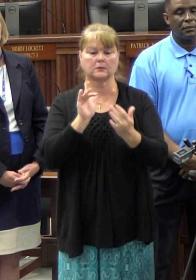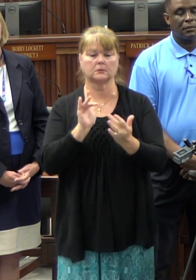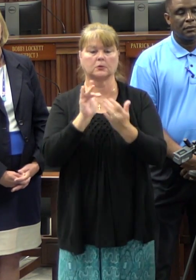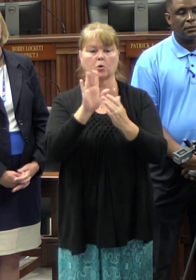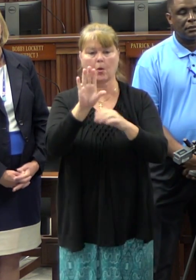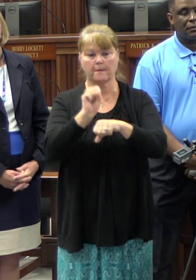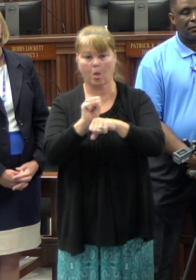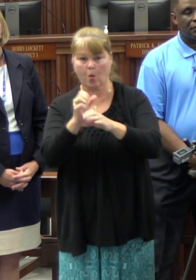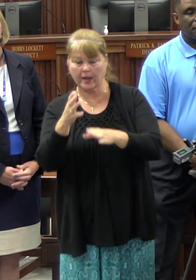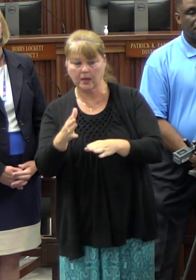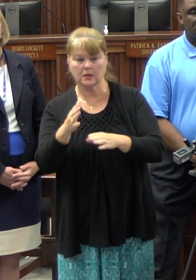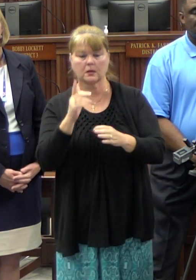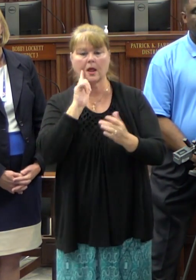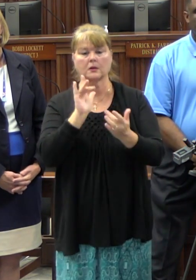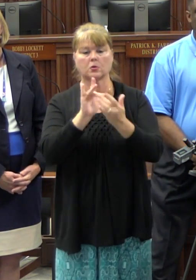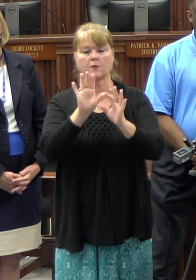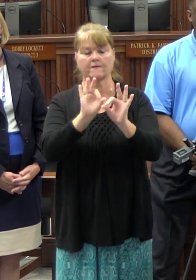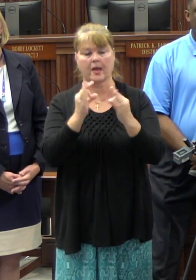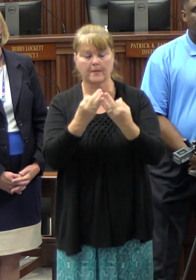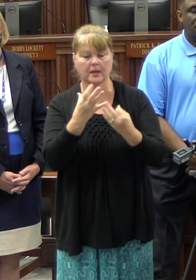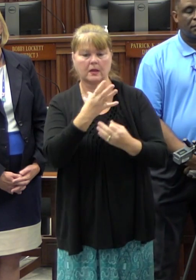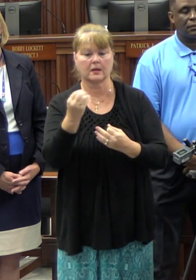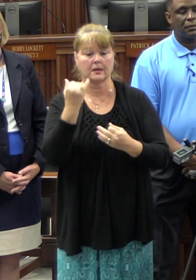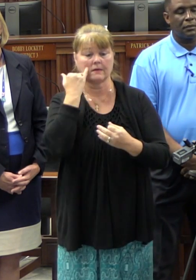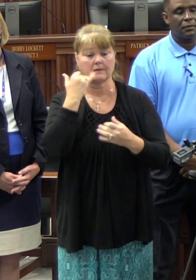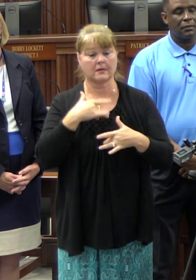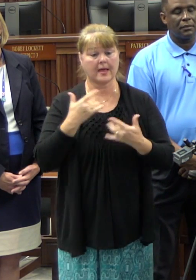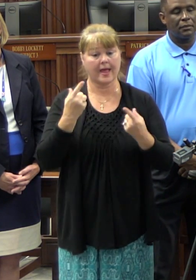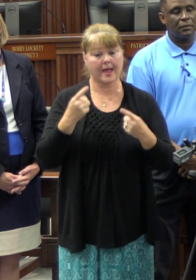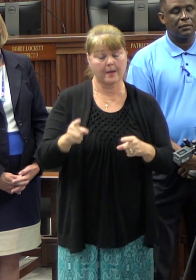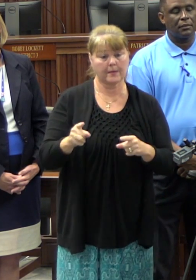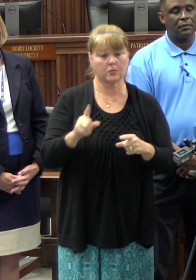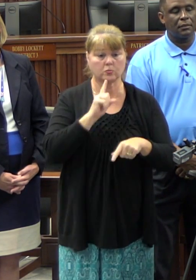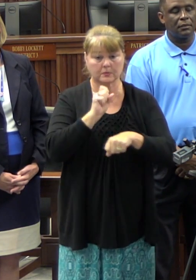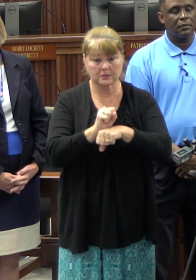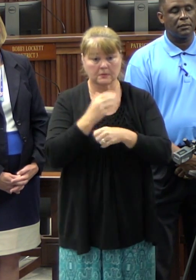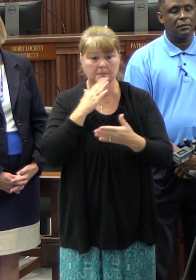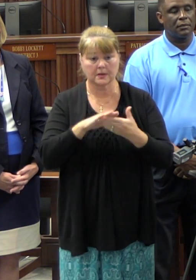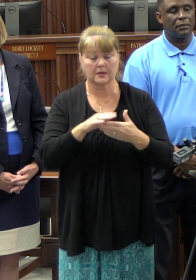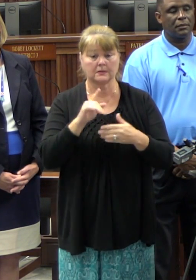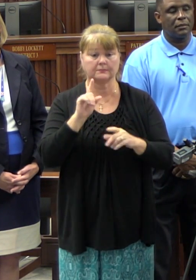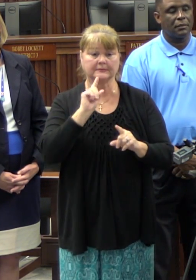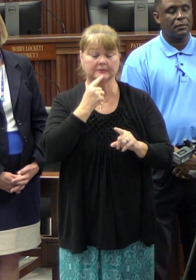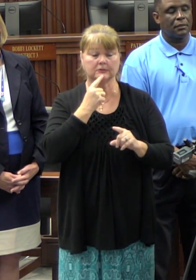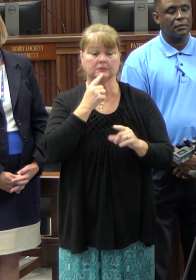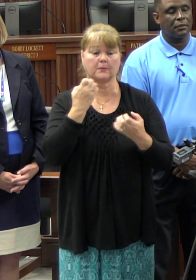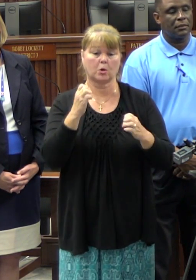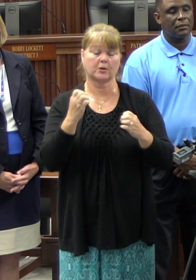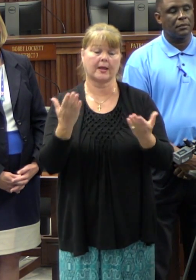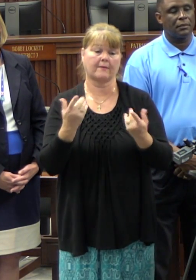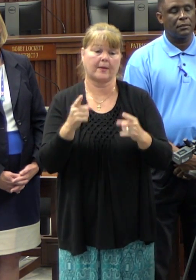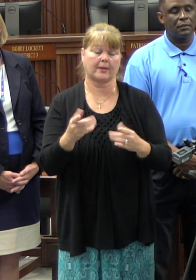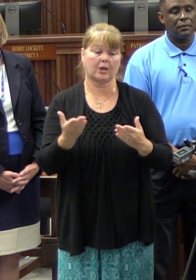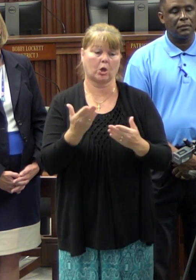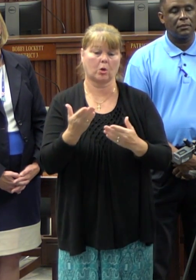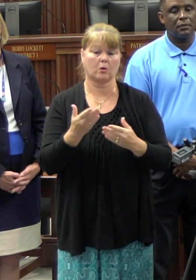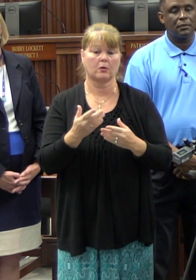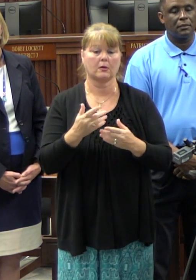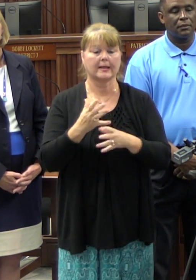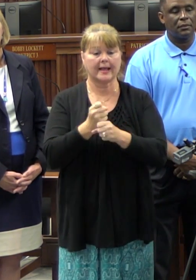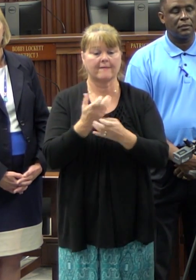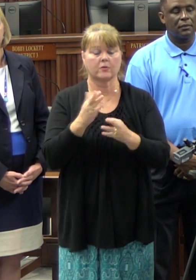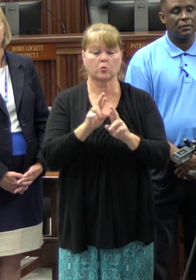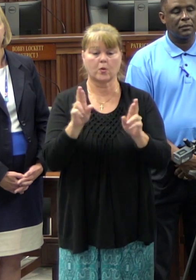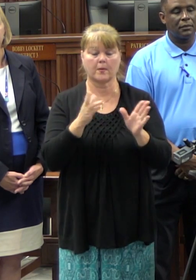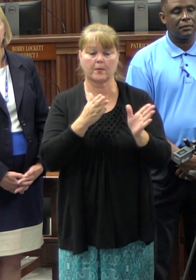employees. Know how you're going to get in touch with your families if in the event that we do have a major emergency here. So go ahead and put those things together